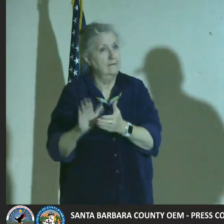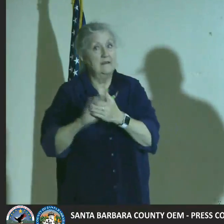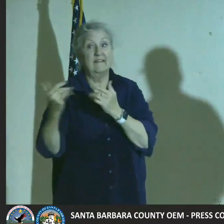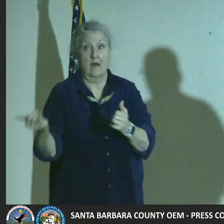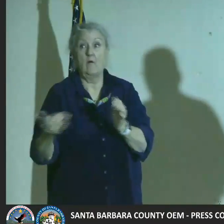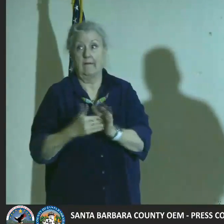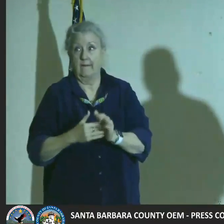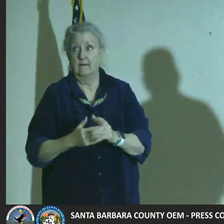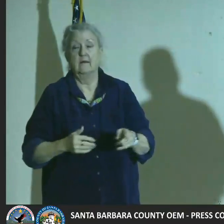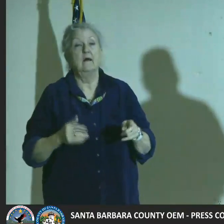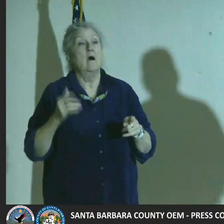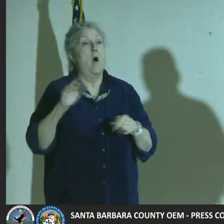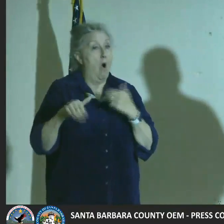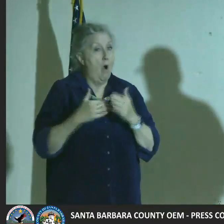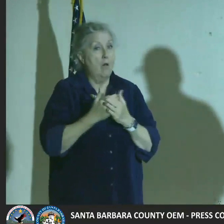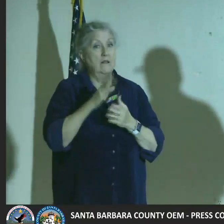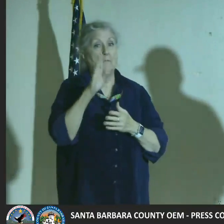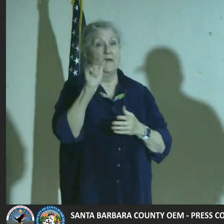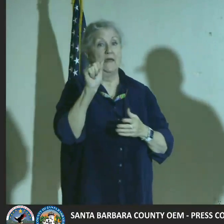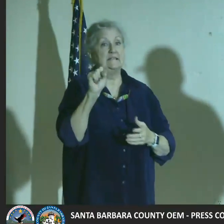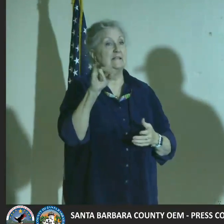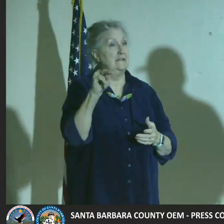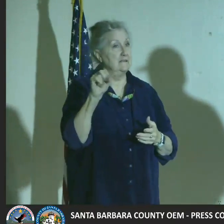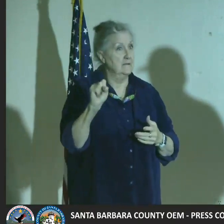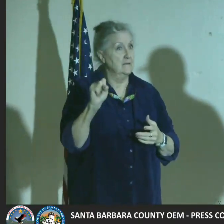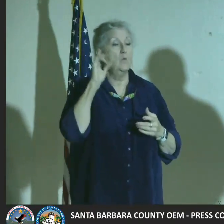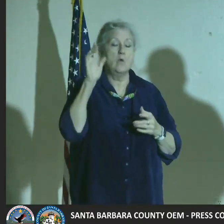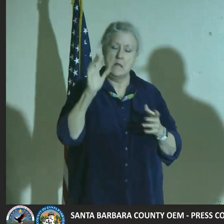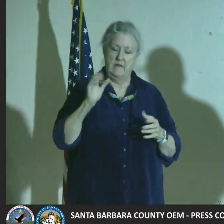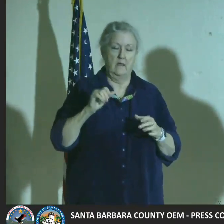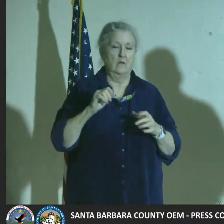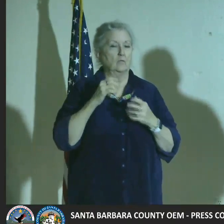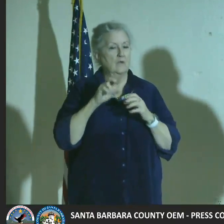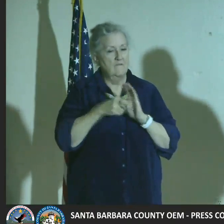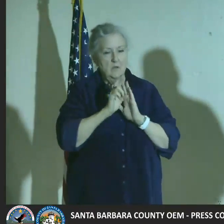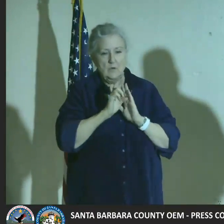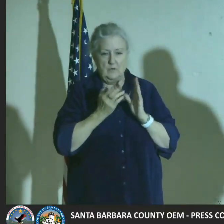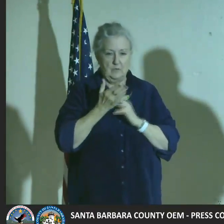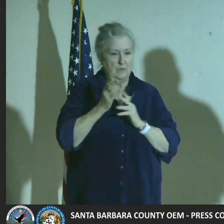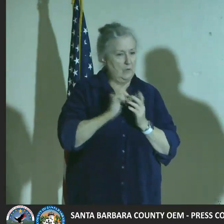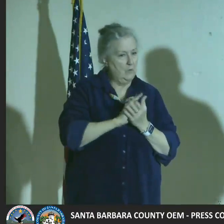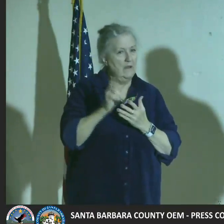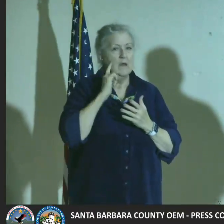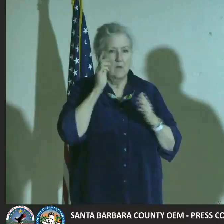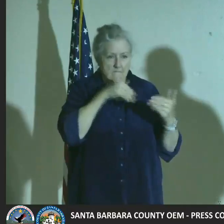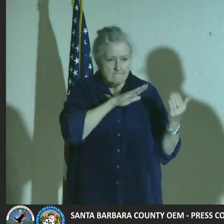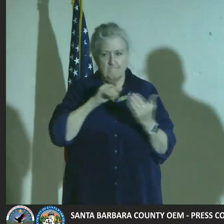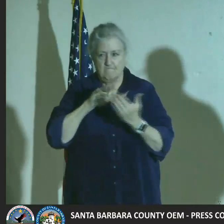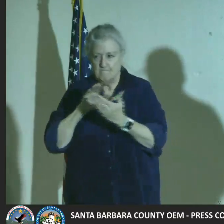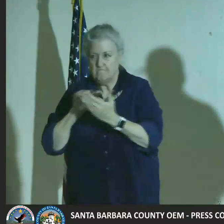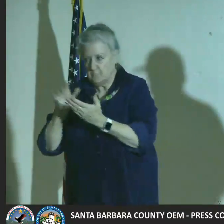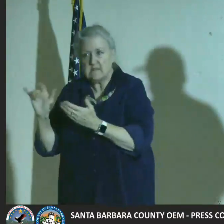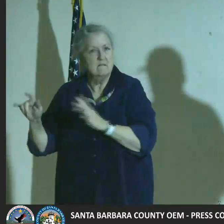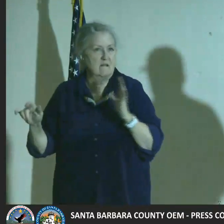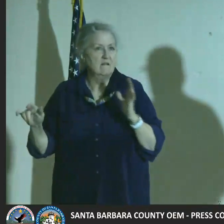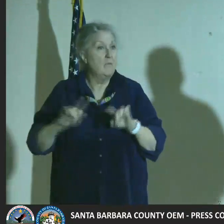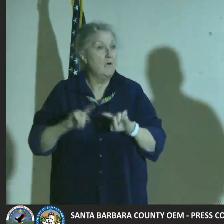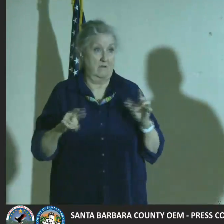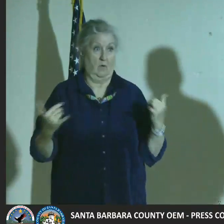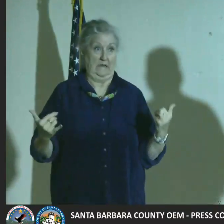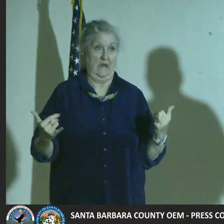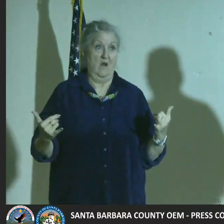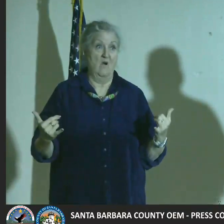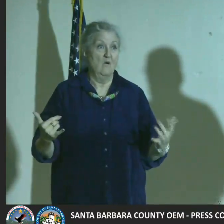right now. All the basins will be reviewed throughout the rest of the week and will be addressed as needed. But right